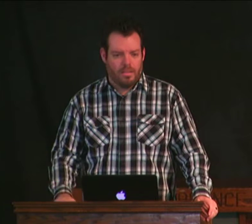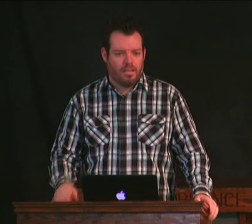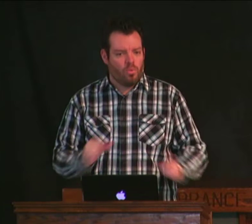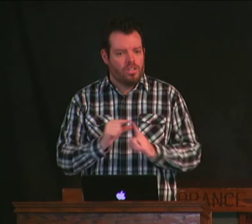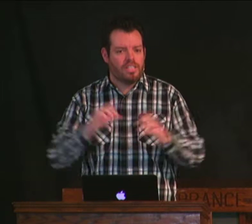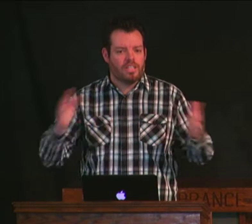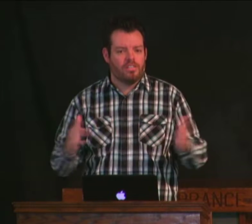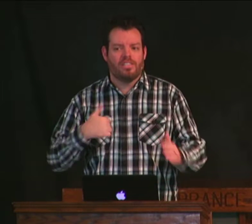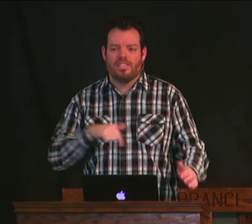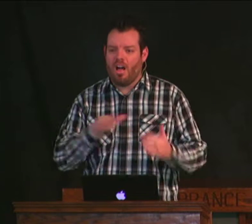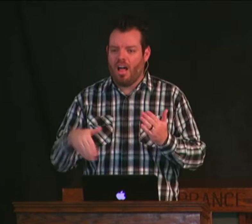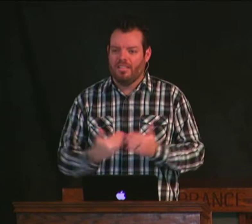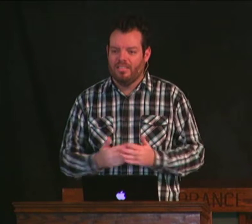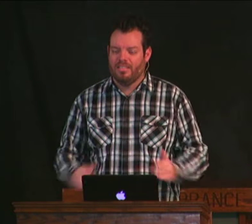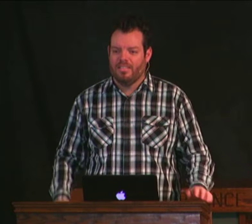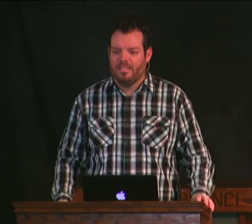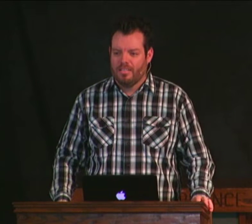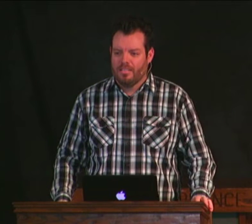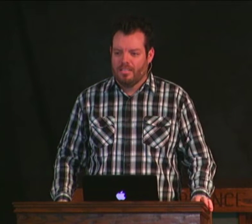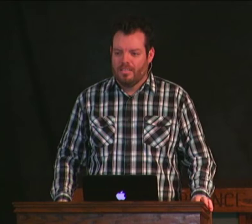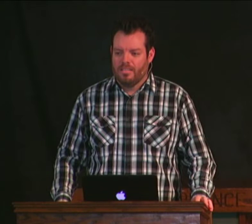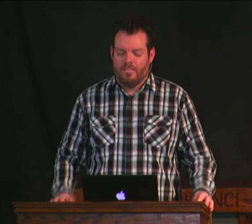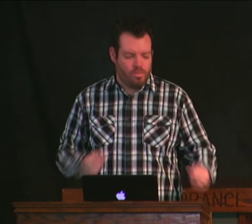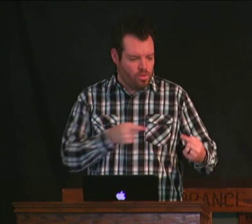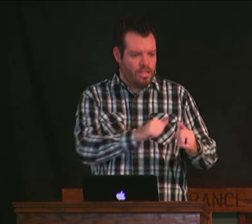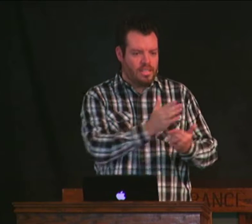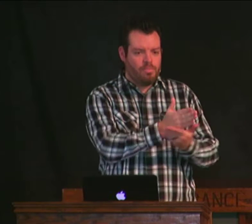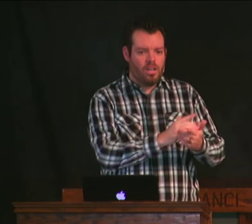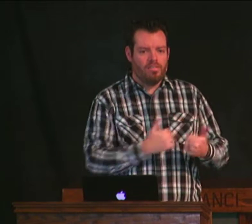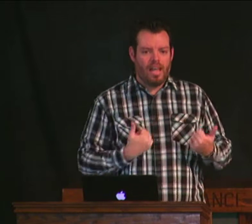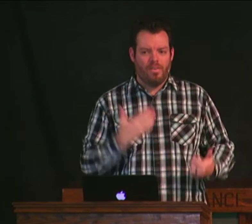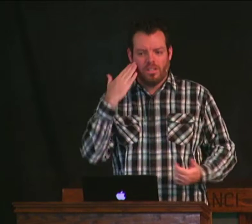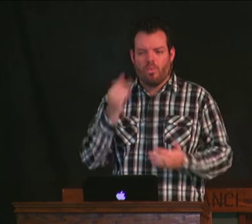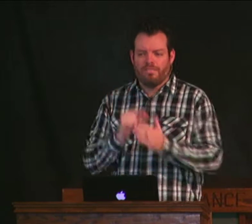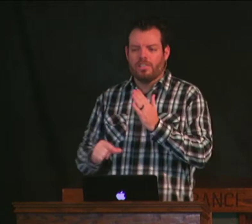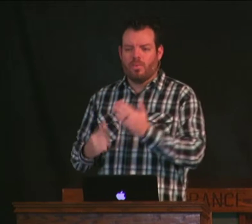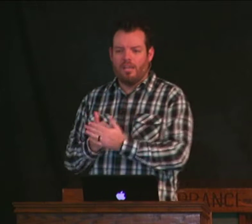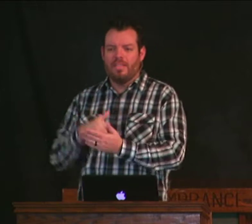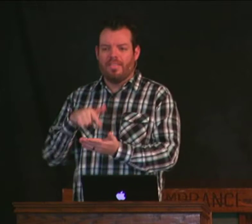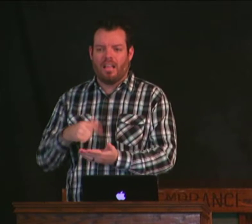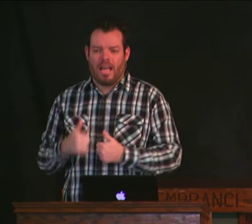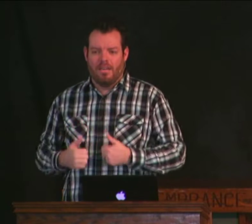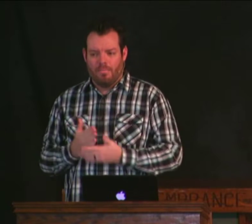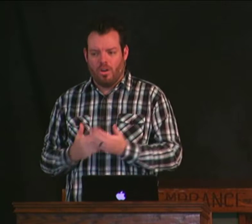The Word encourages all. If I'm struggling in this part of life, I want to know what verse will help me in that life, part of my